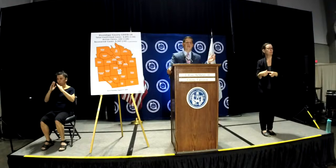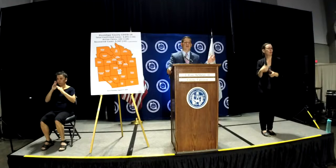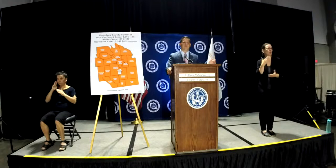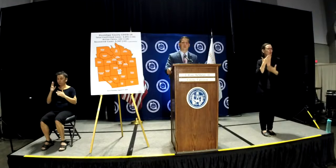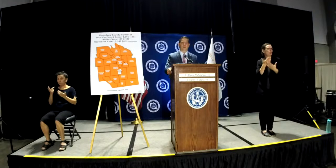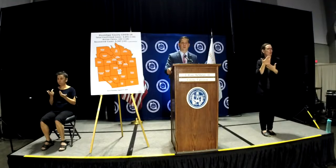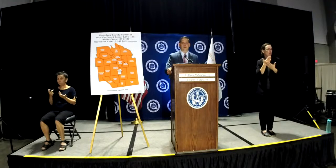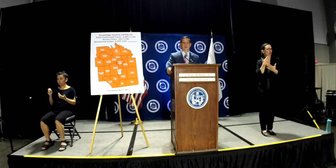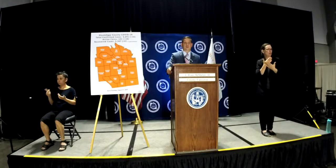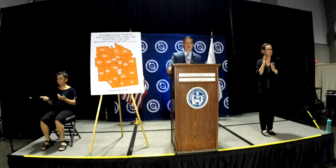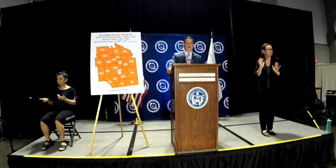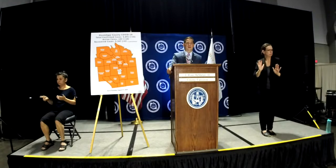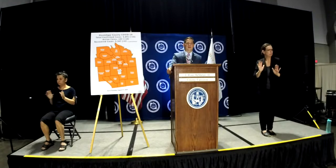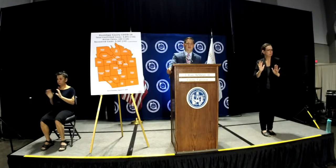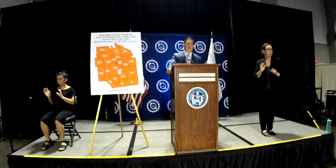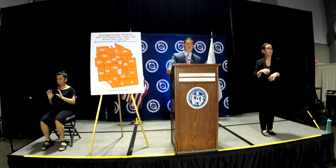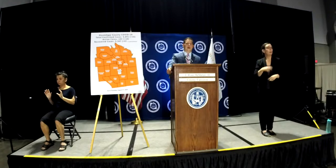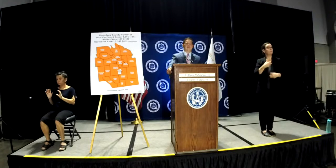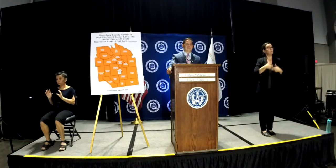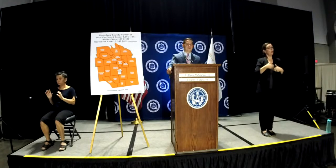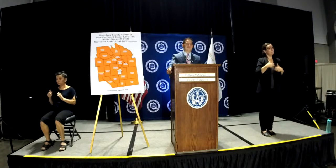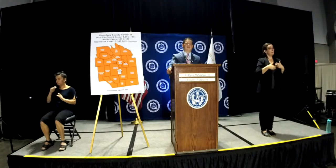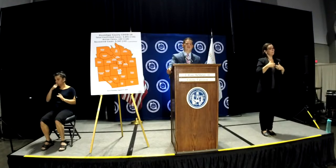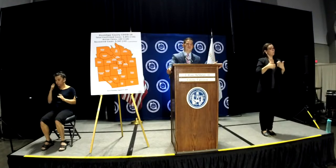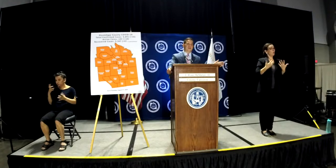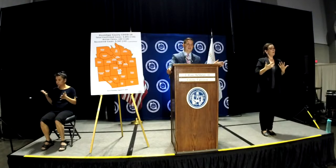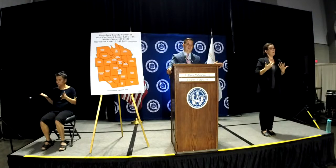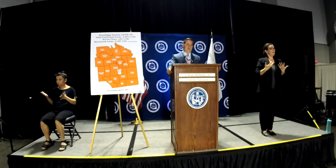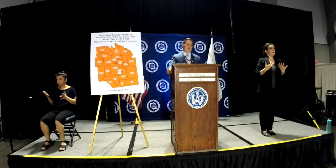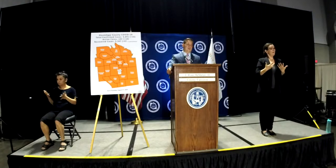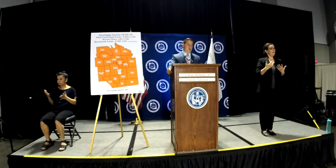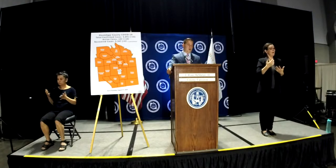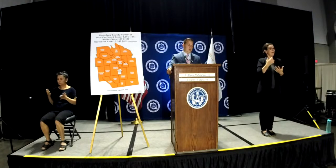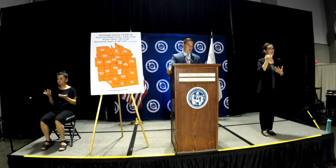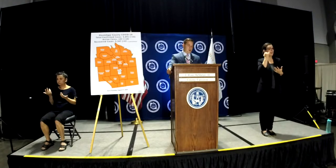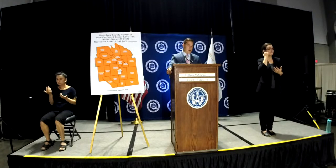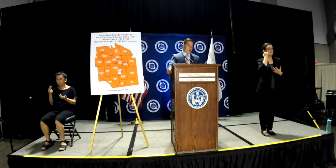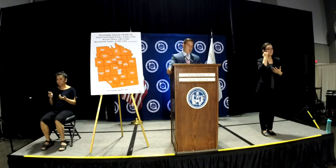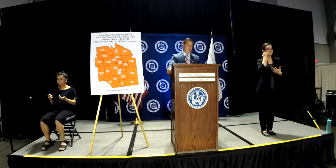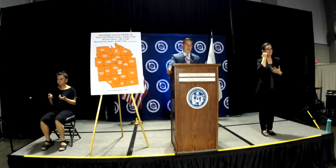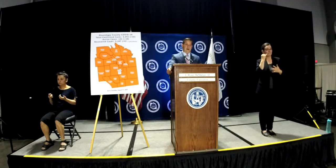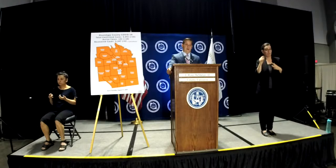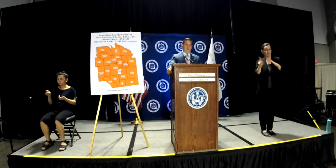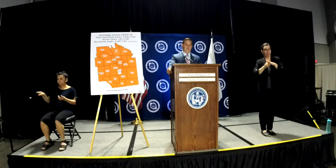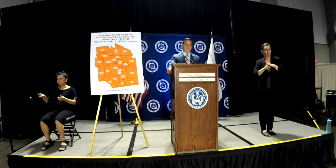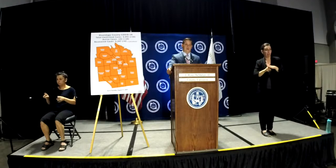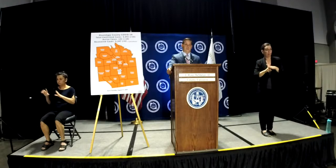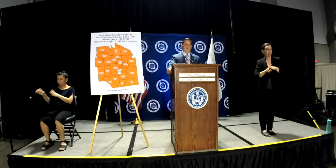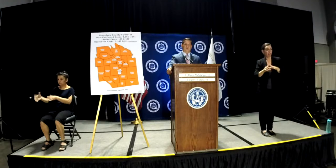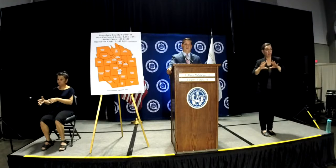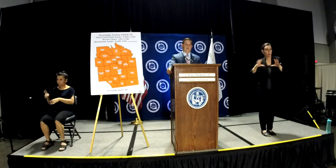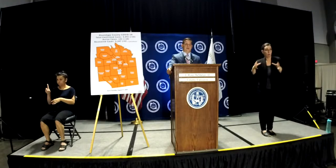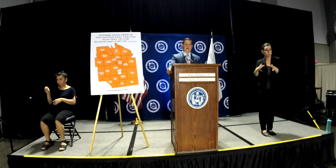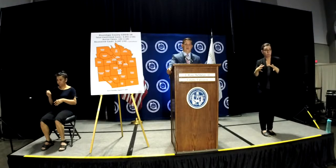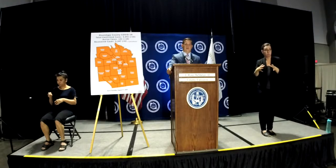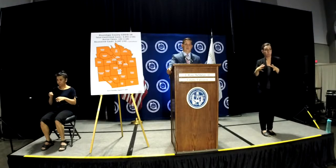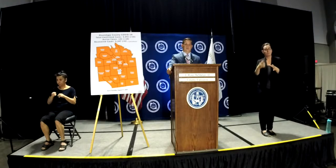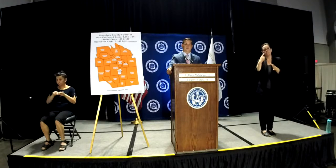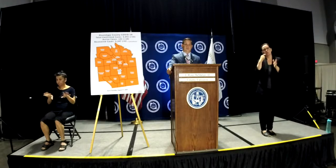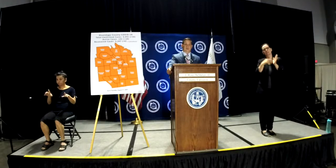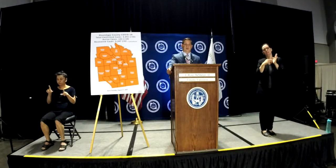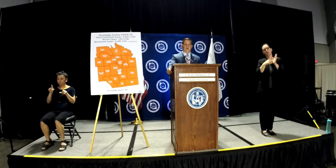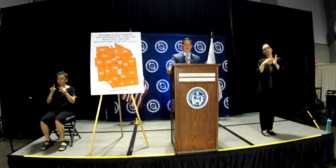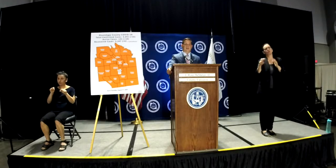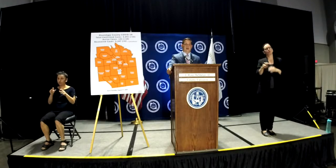you got 500 people that are positive instead of 50. So we don't panic when we see numbers go up for a day or